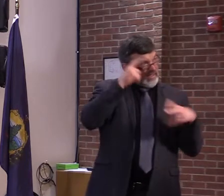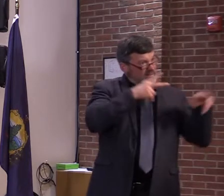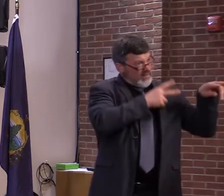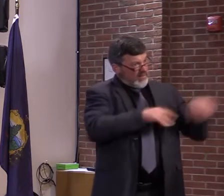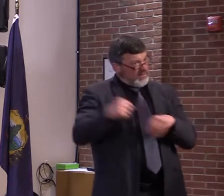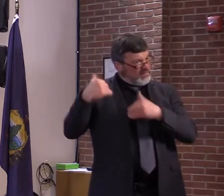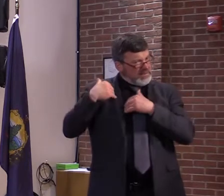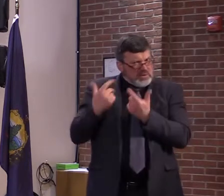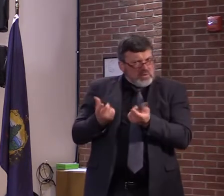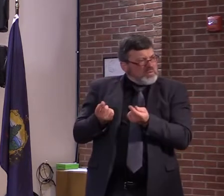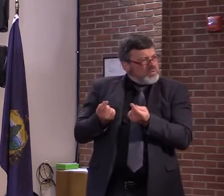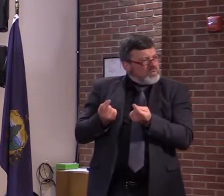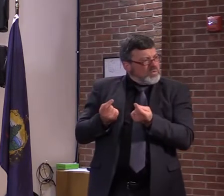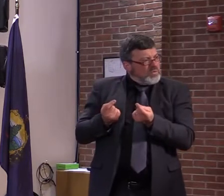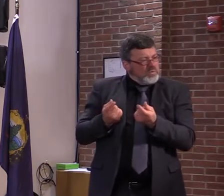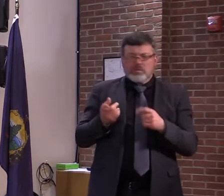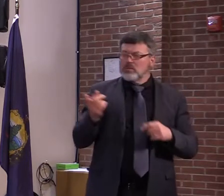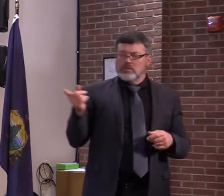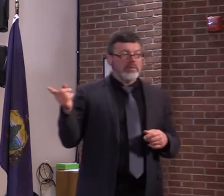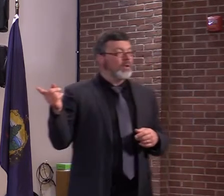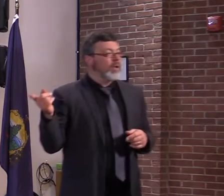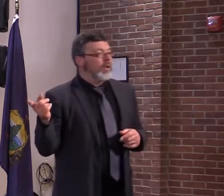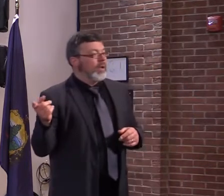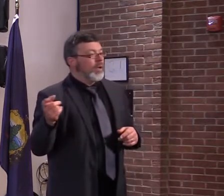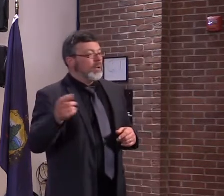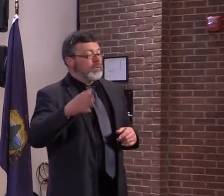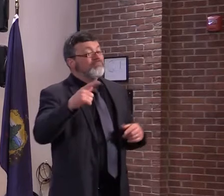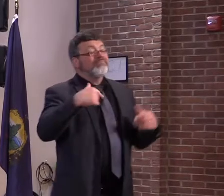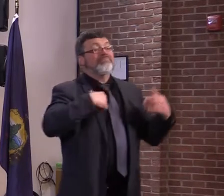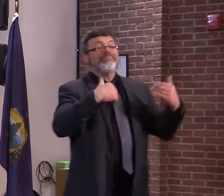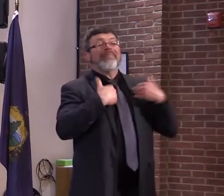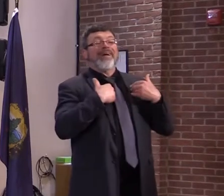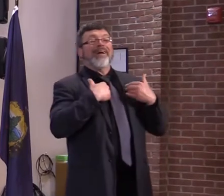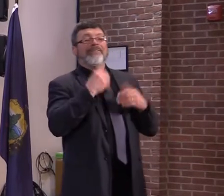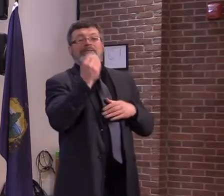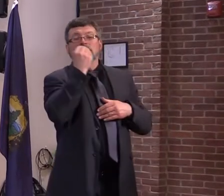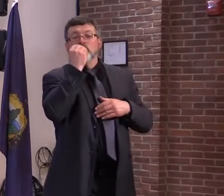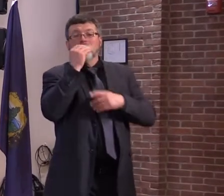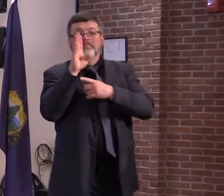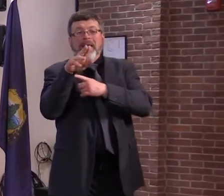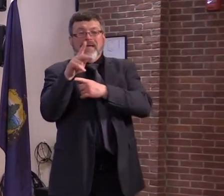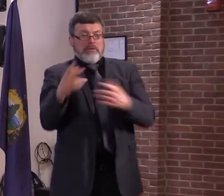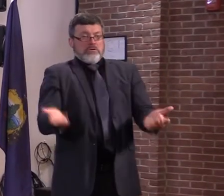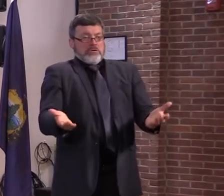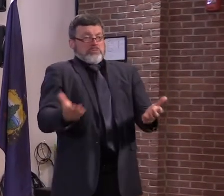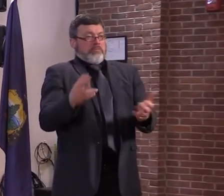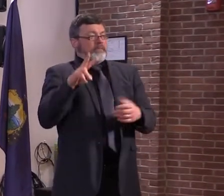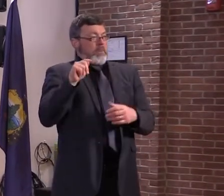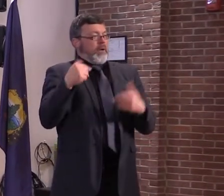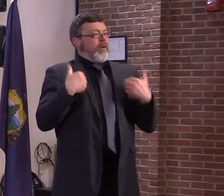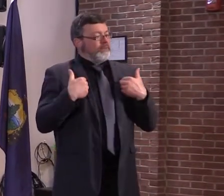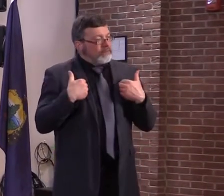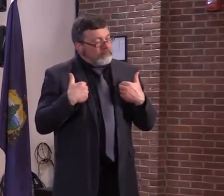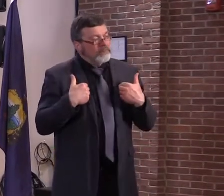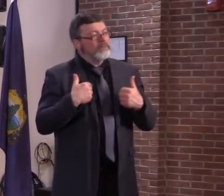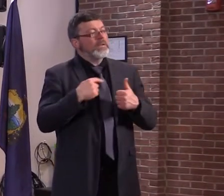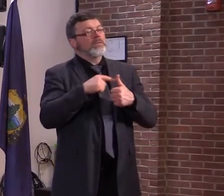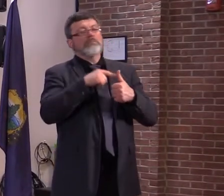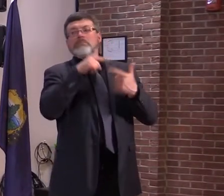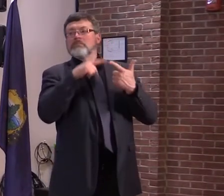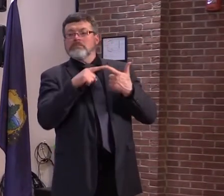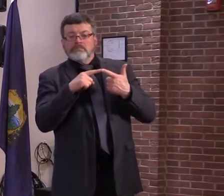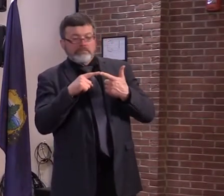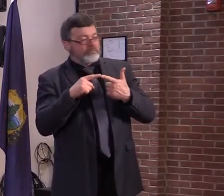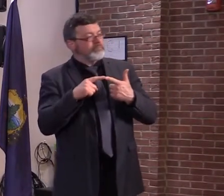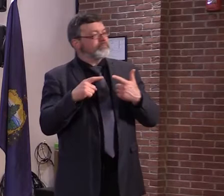in entities like the food bank throughout the pandemic. And so we, again, want to make sure that people